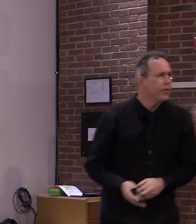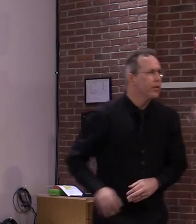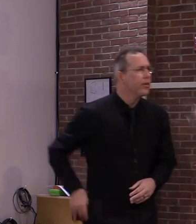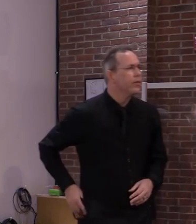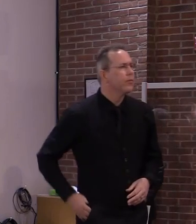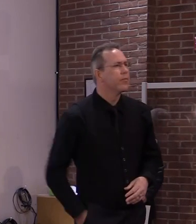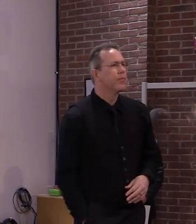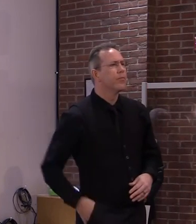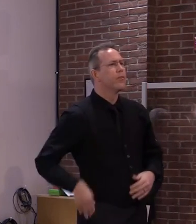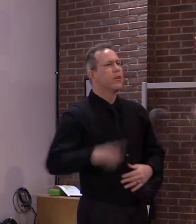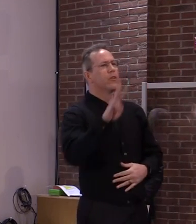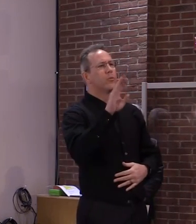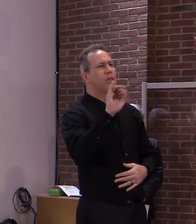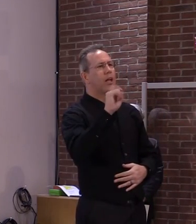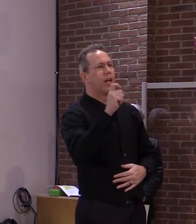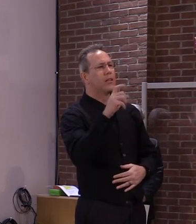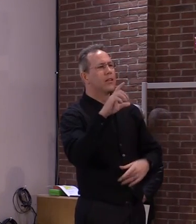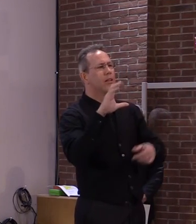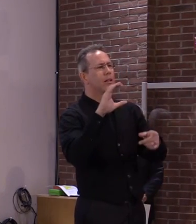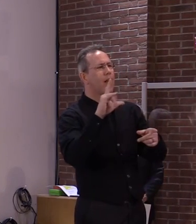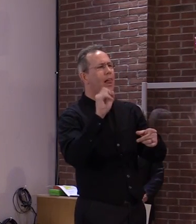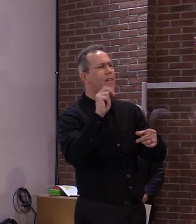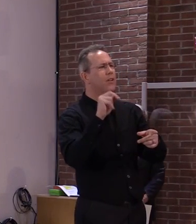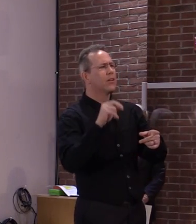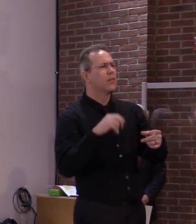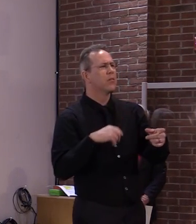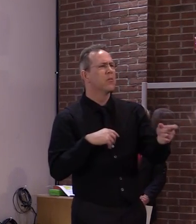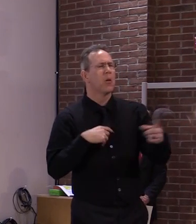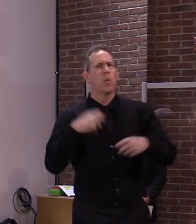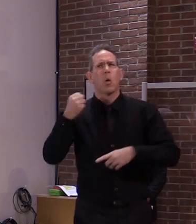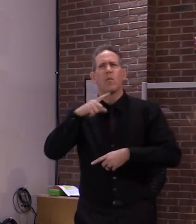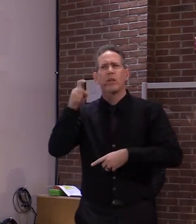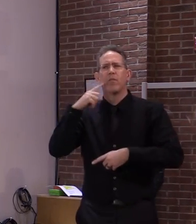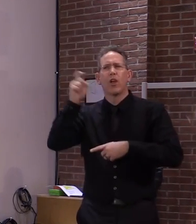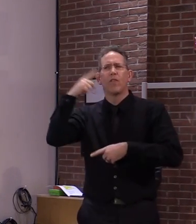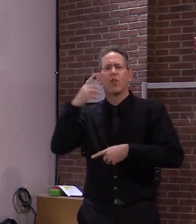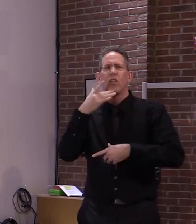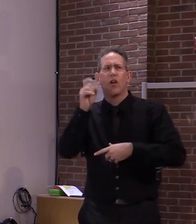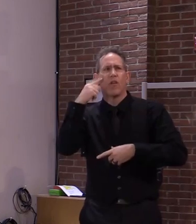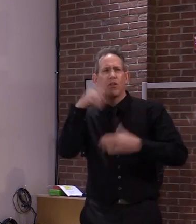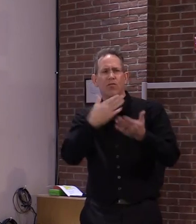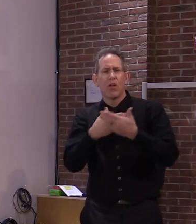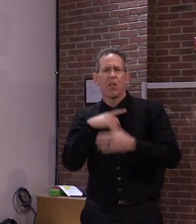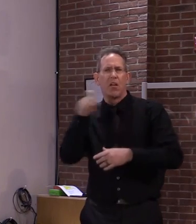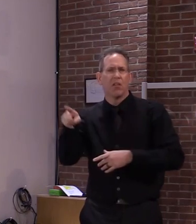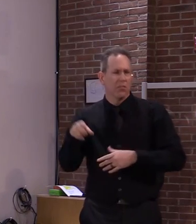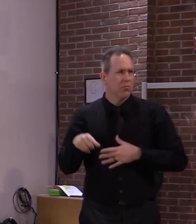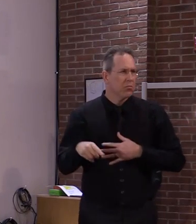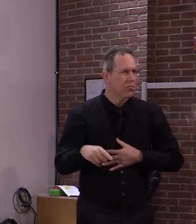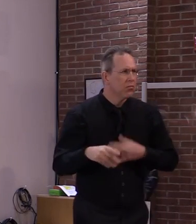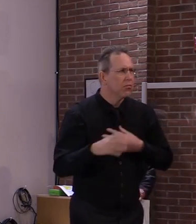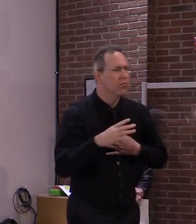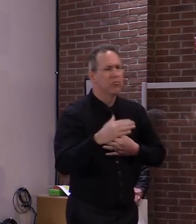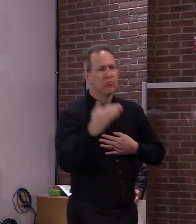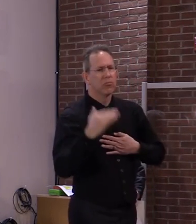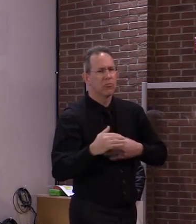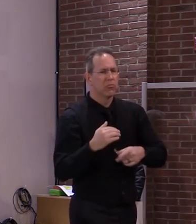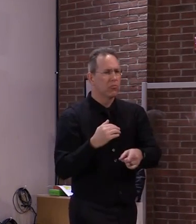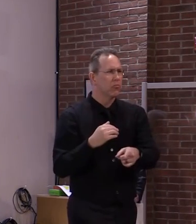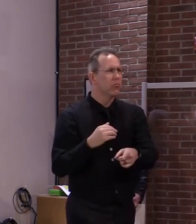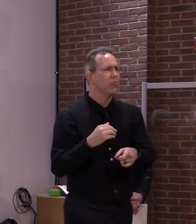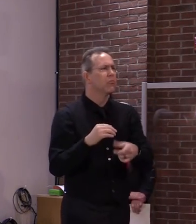wait for the governor, if that's okay. Okay. Cool, Steve? Same. Okay. We will go to the phones for